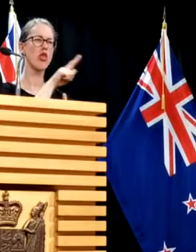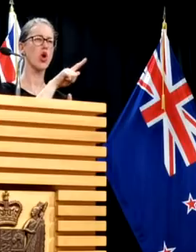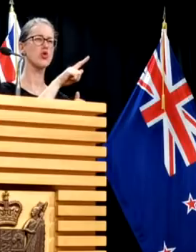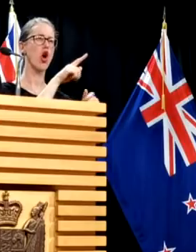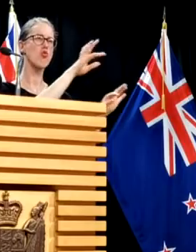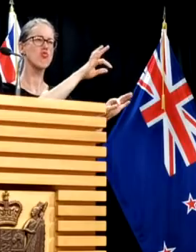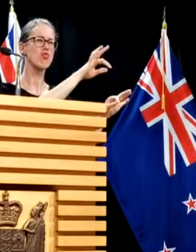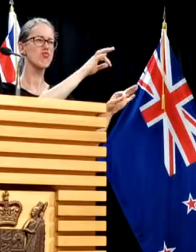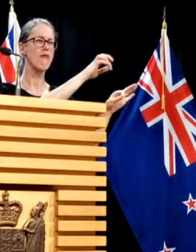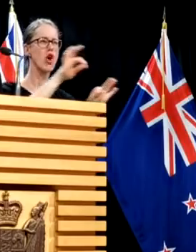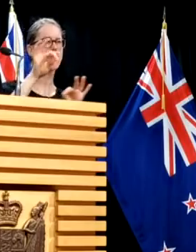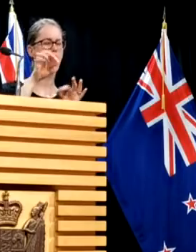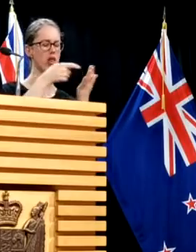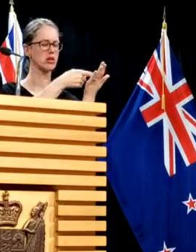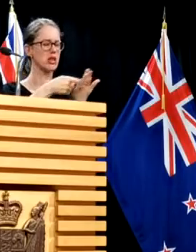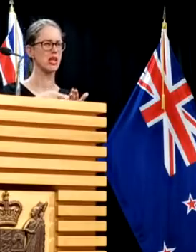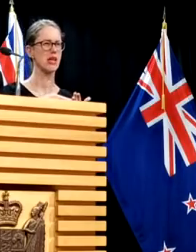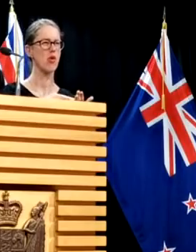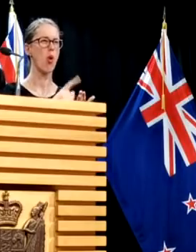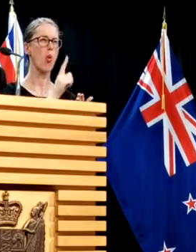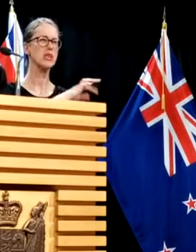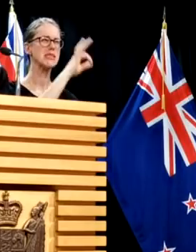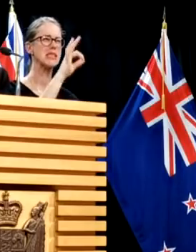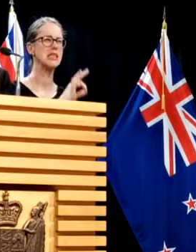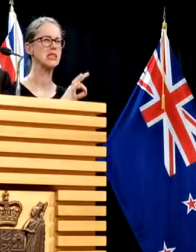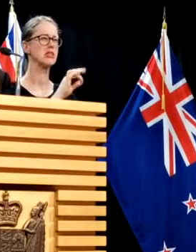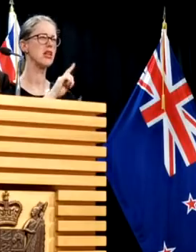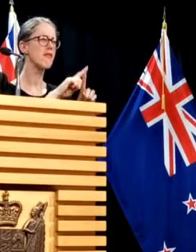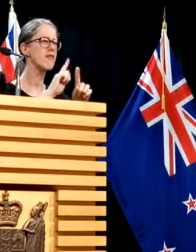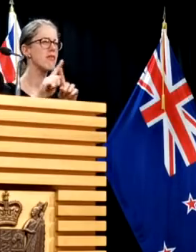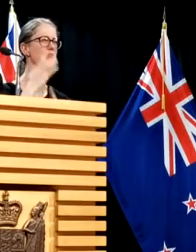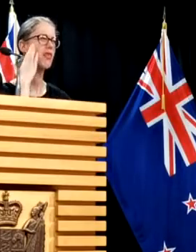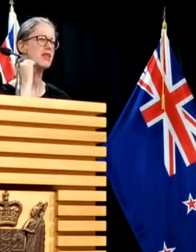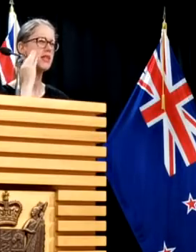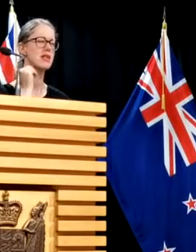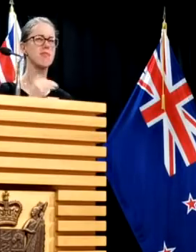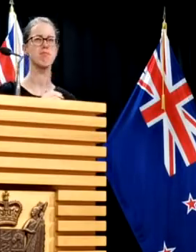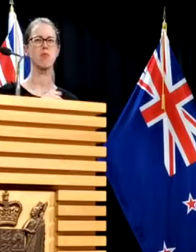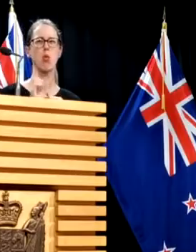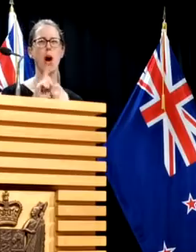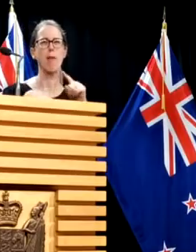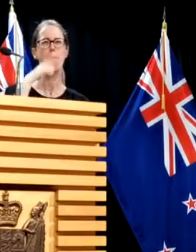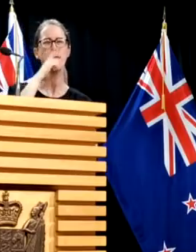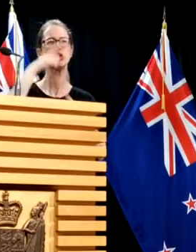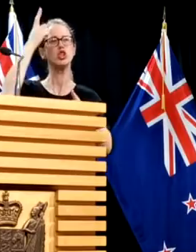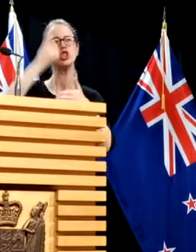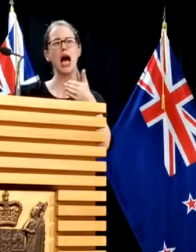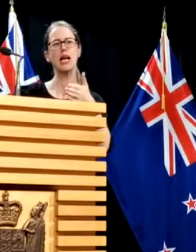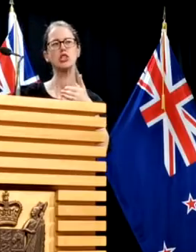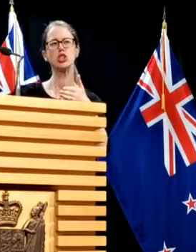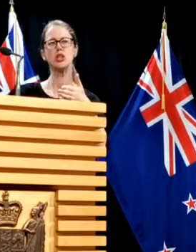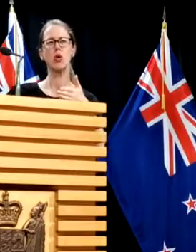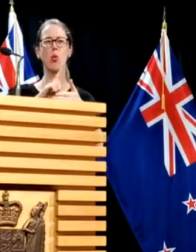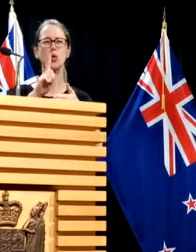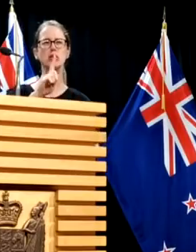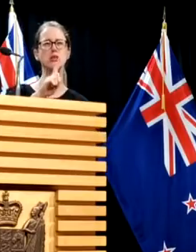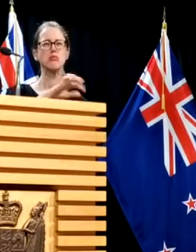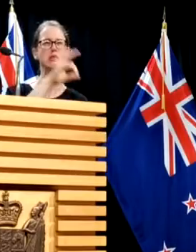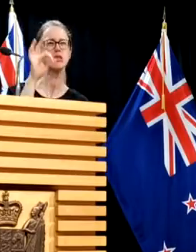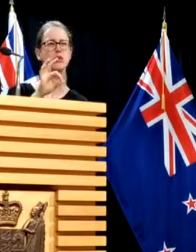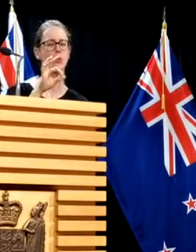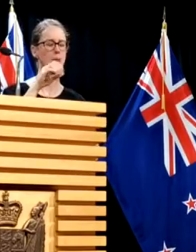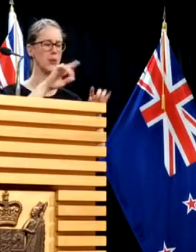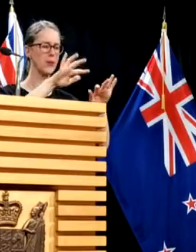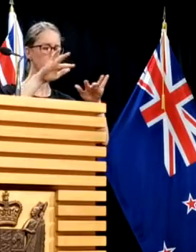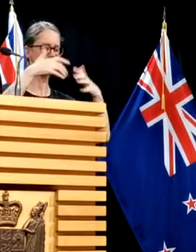referrals, you know, what was some of the ethnic breakdown of that? What's the ethnic breakdown of those who have been charged and the circumstances of those who have been charged instead? We have